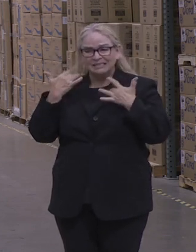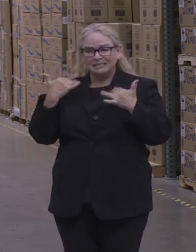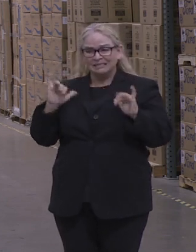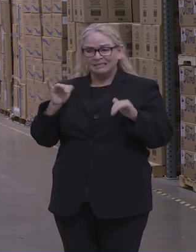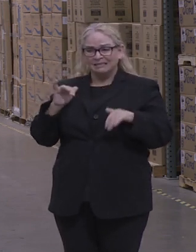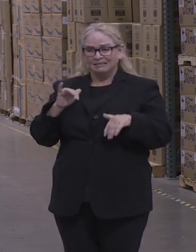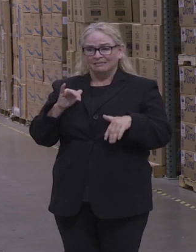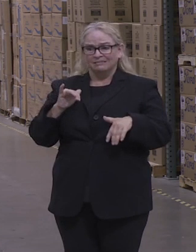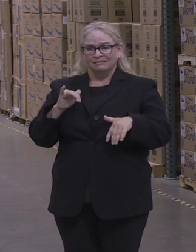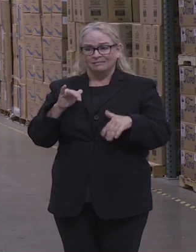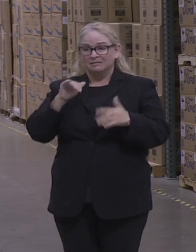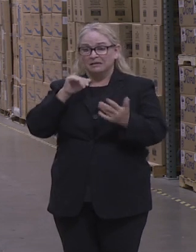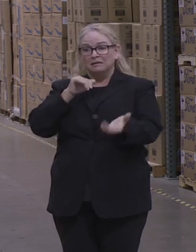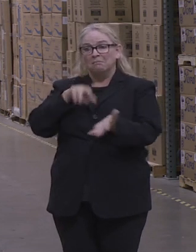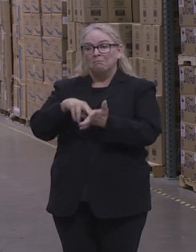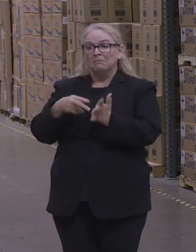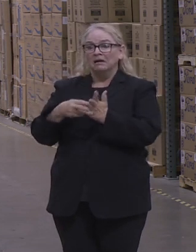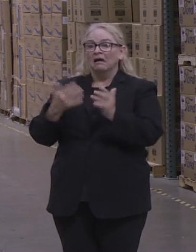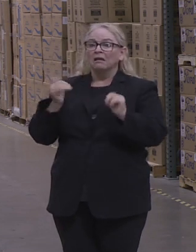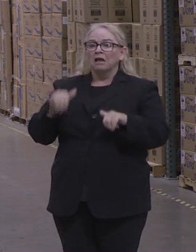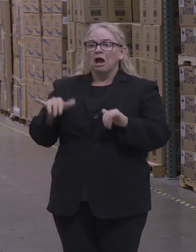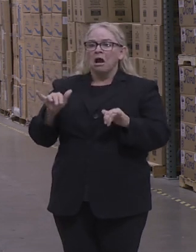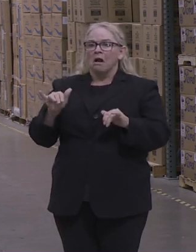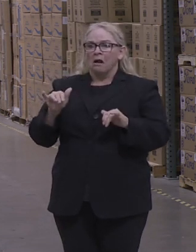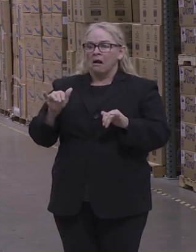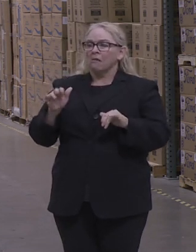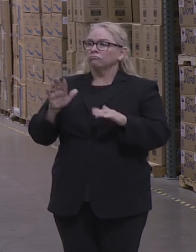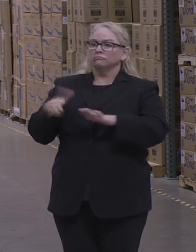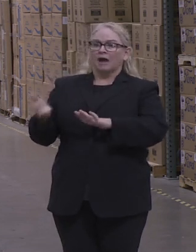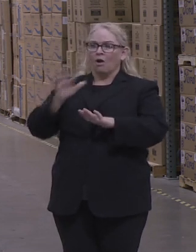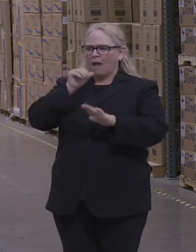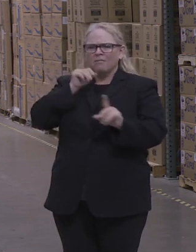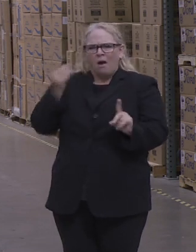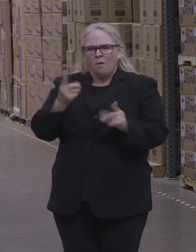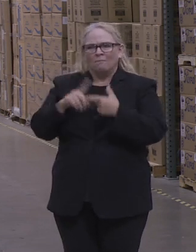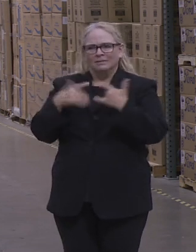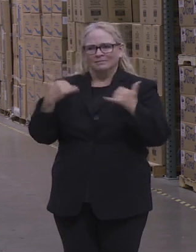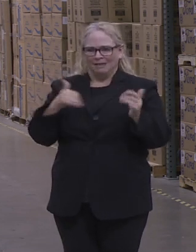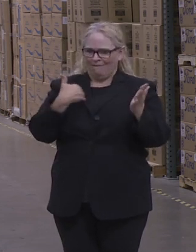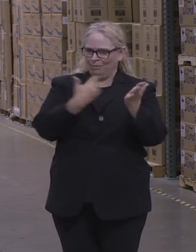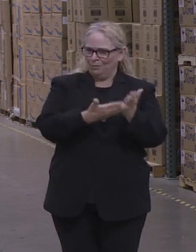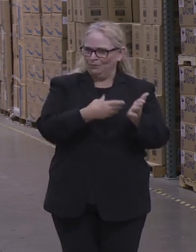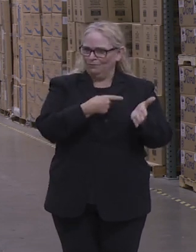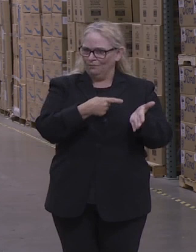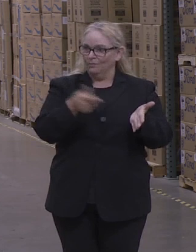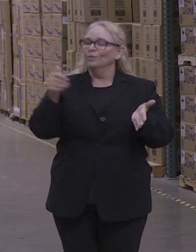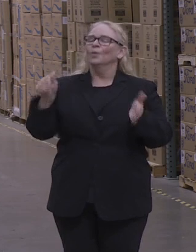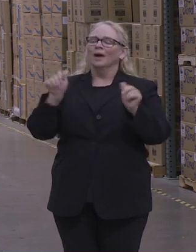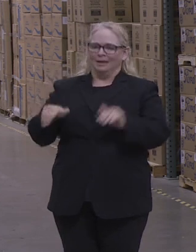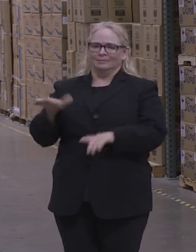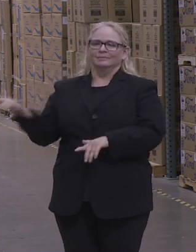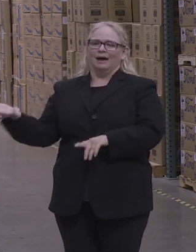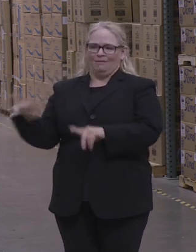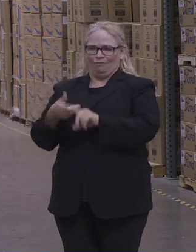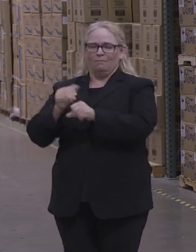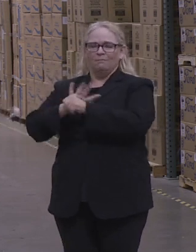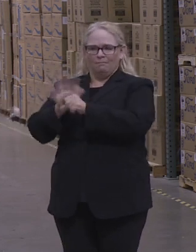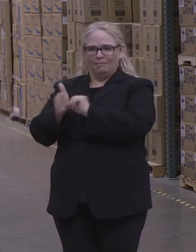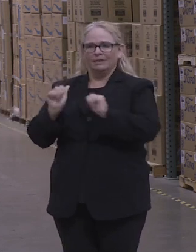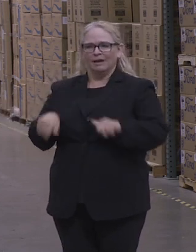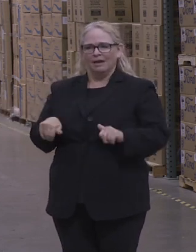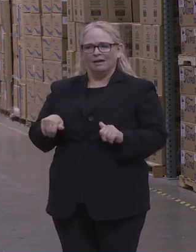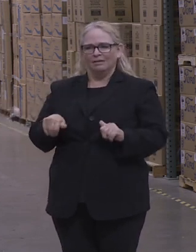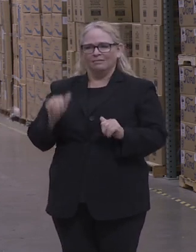data bears that out, and with that number of 115 just yesterday, it's just another proof point of